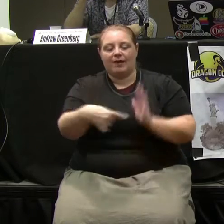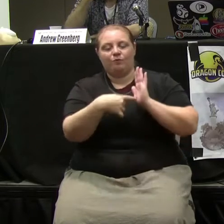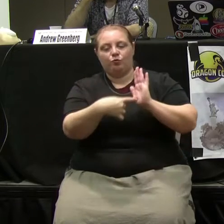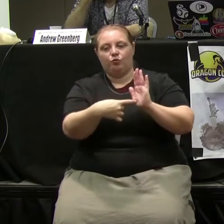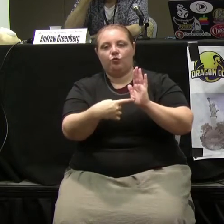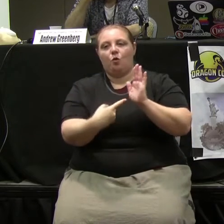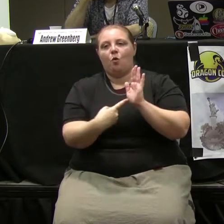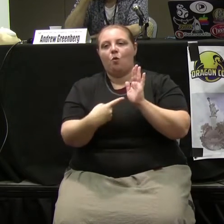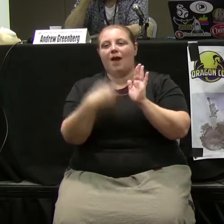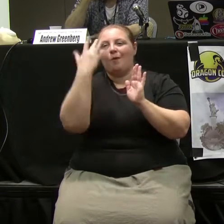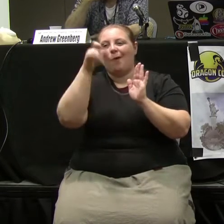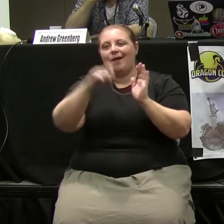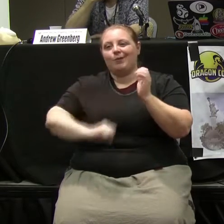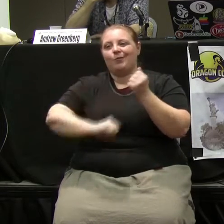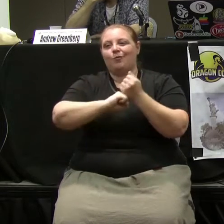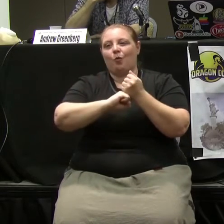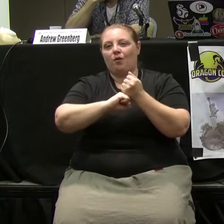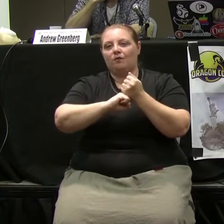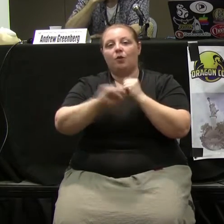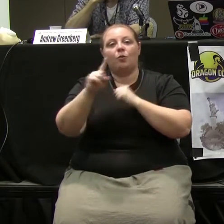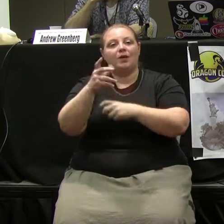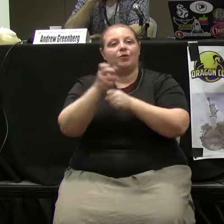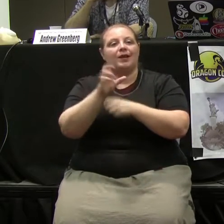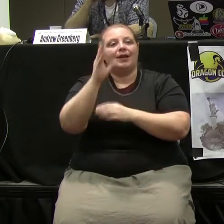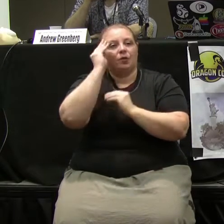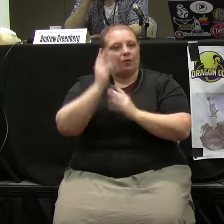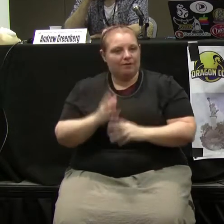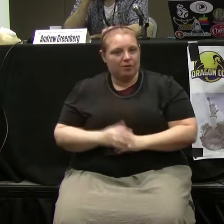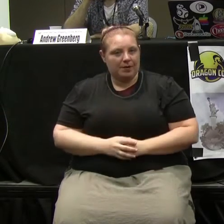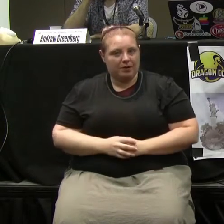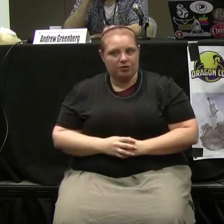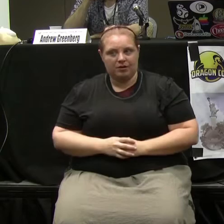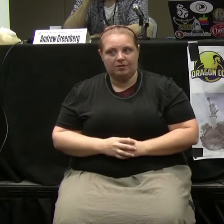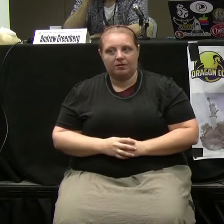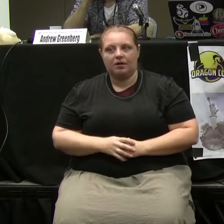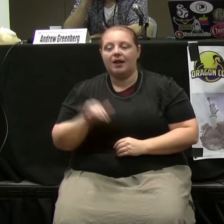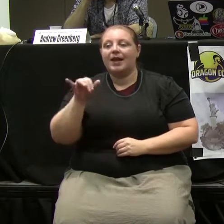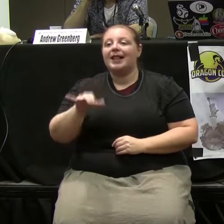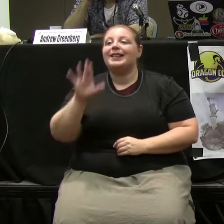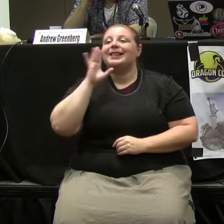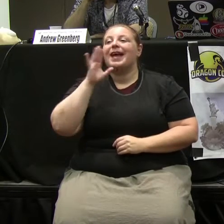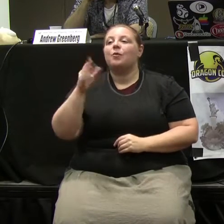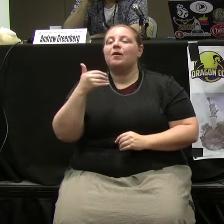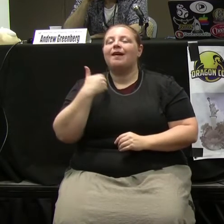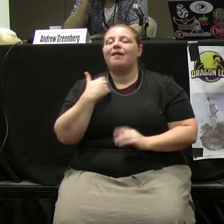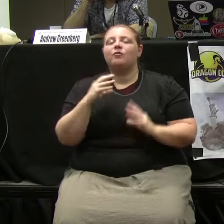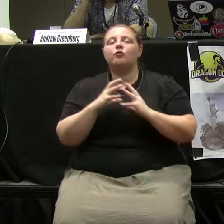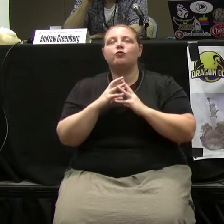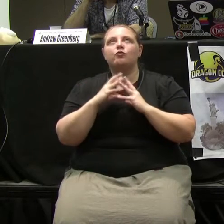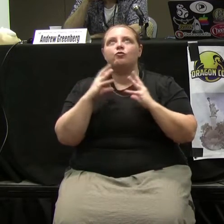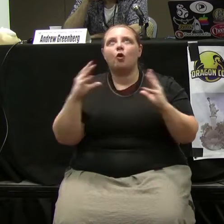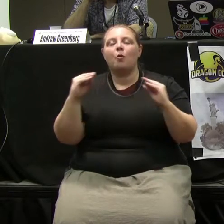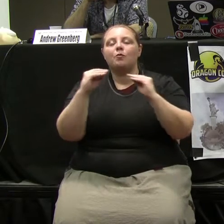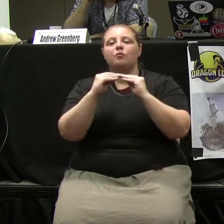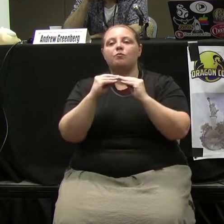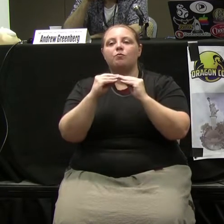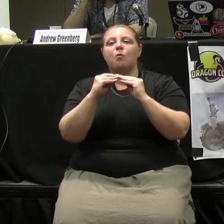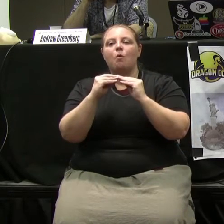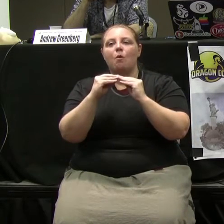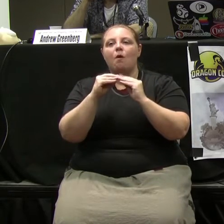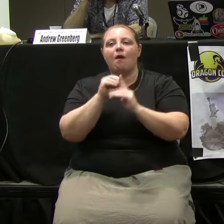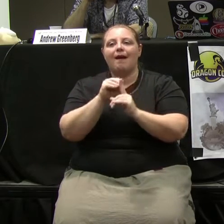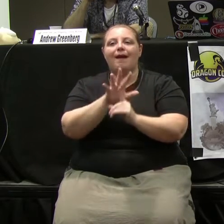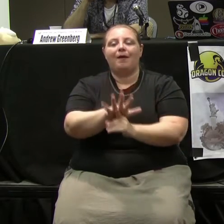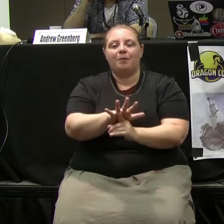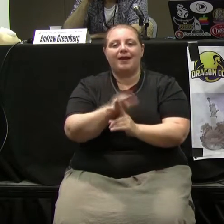you're supporting something and where you're getting those facts will get you infinitely further. And it's something that we